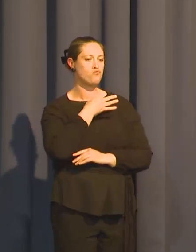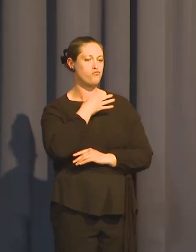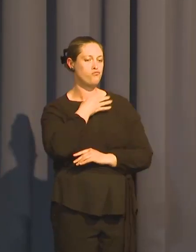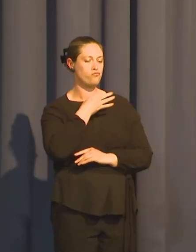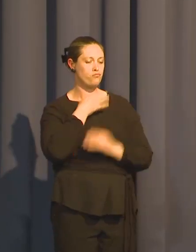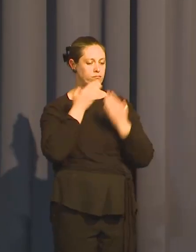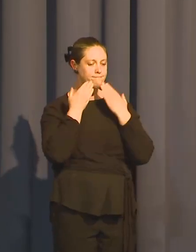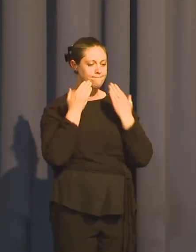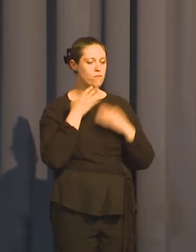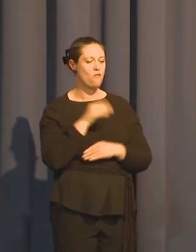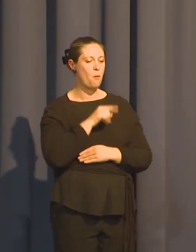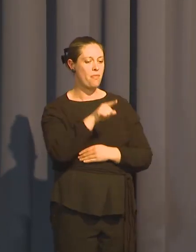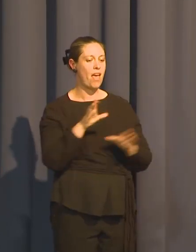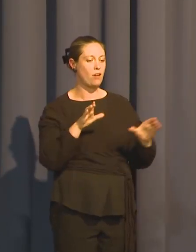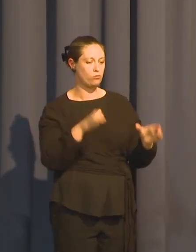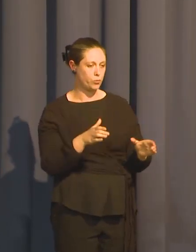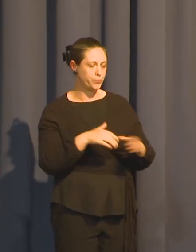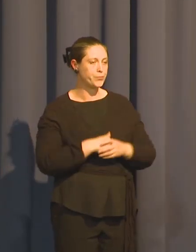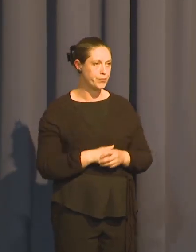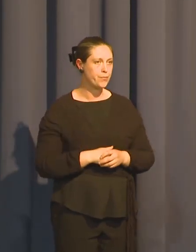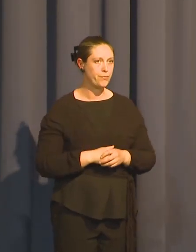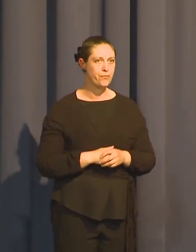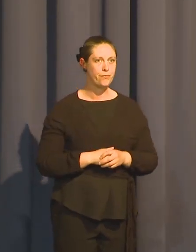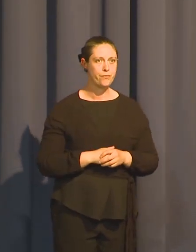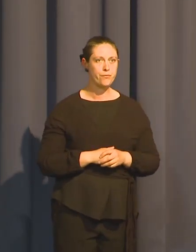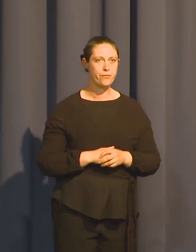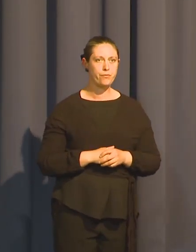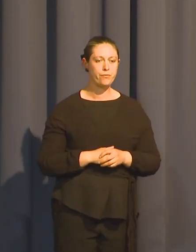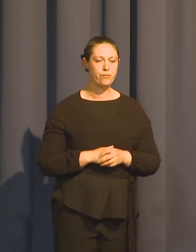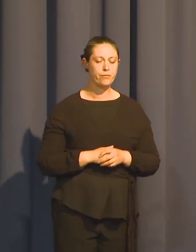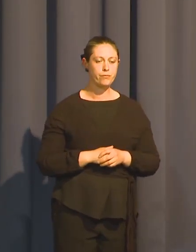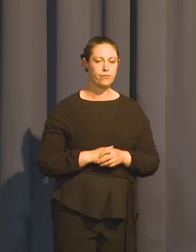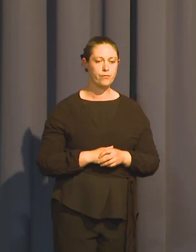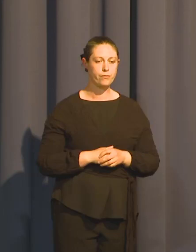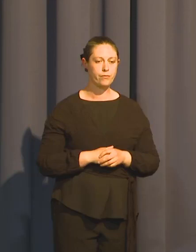your community for the children.